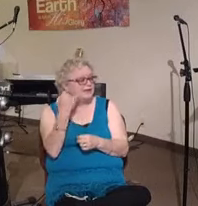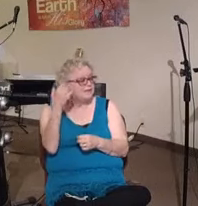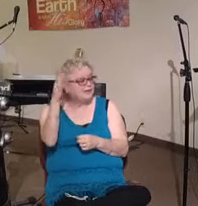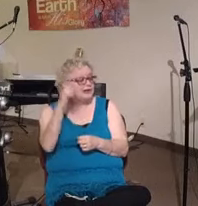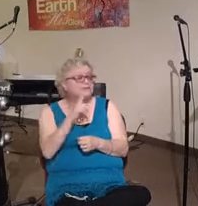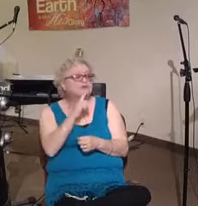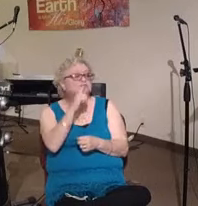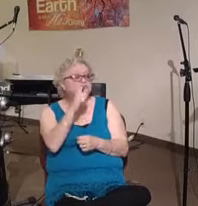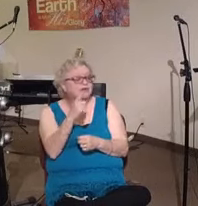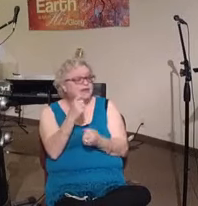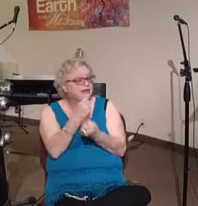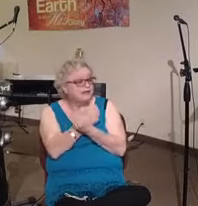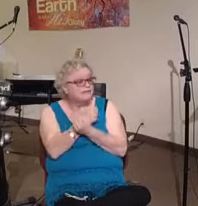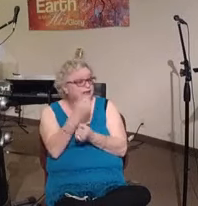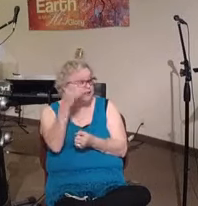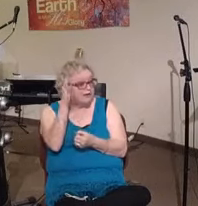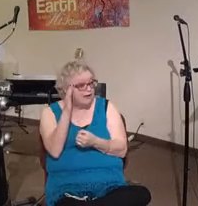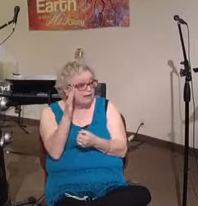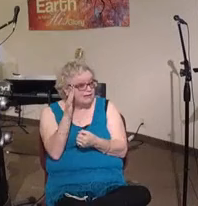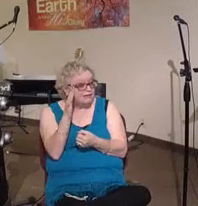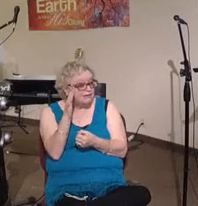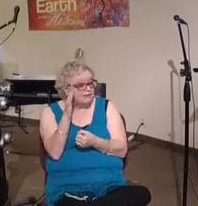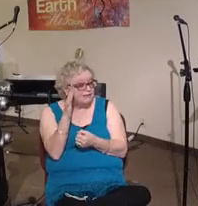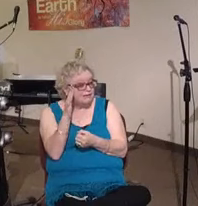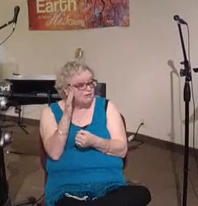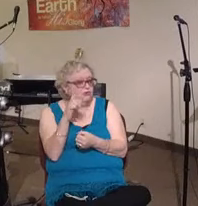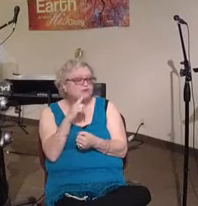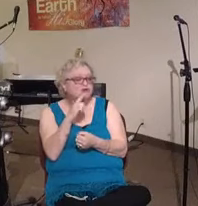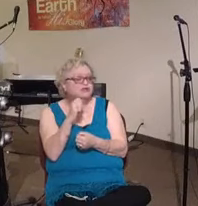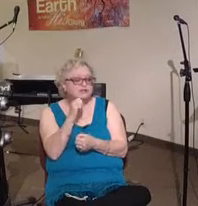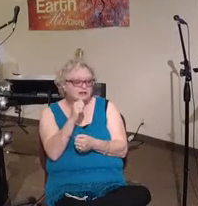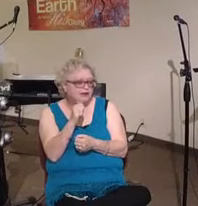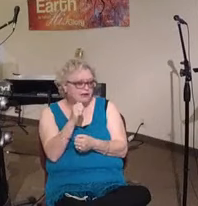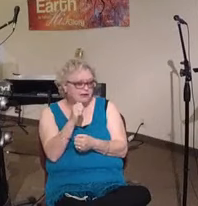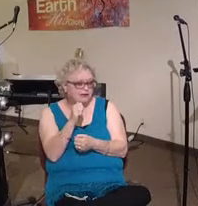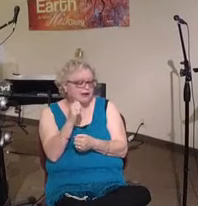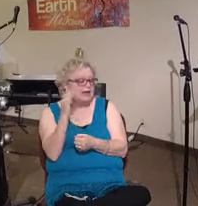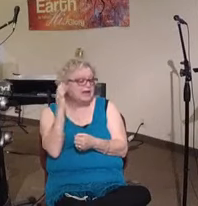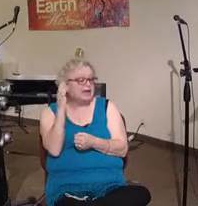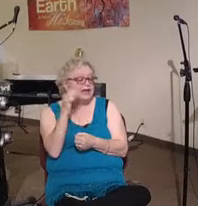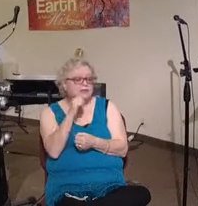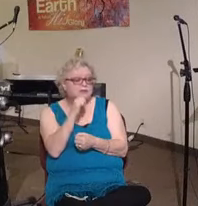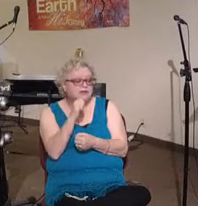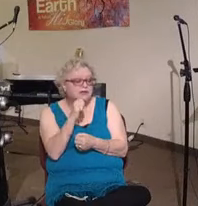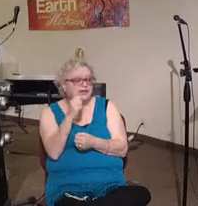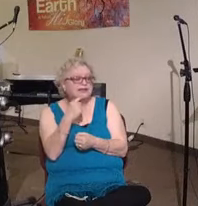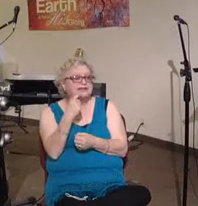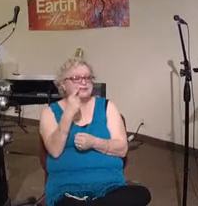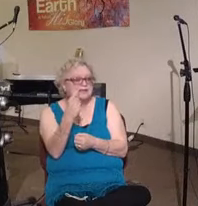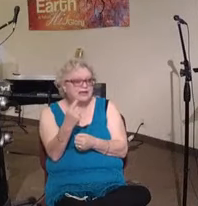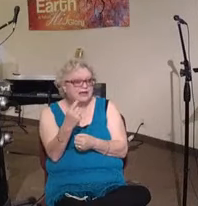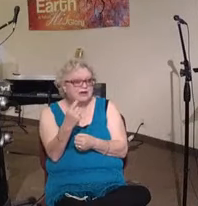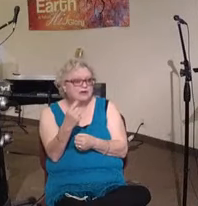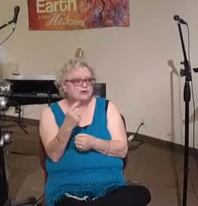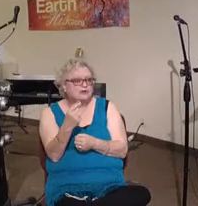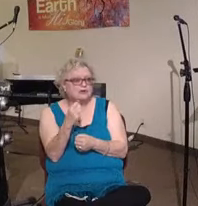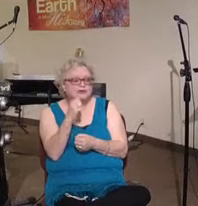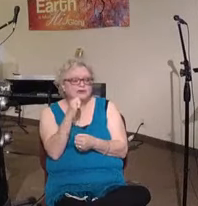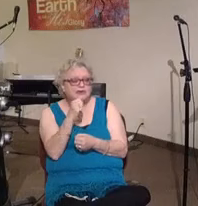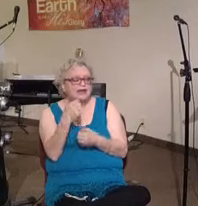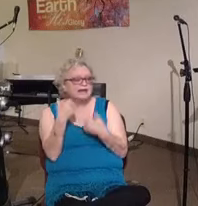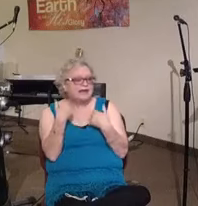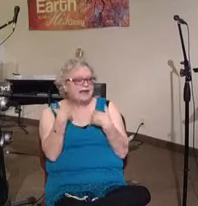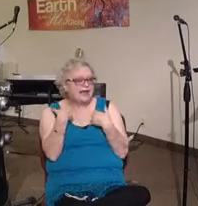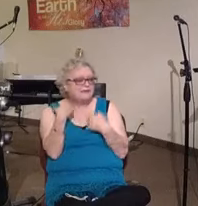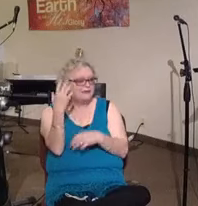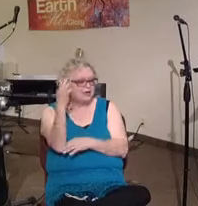a loving God, which he is not, he would not tell you not to have of that,